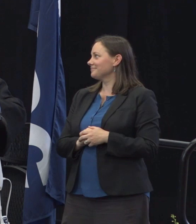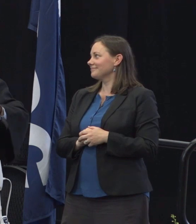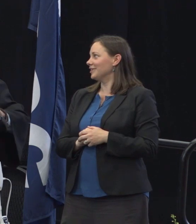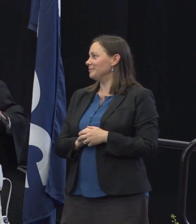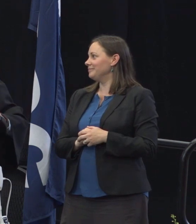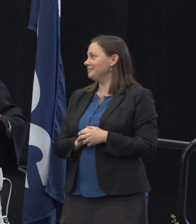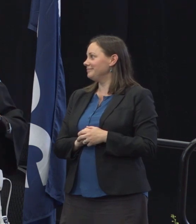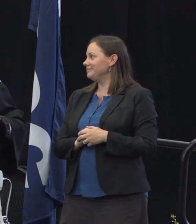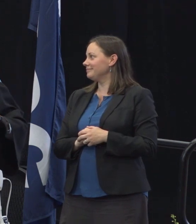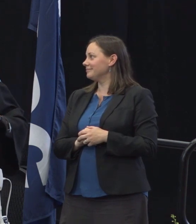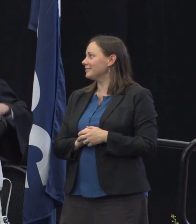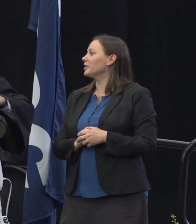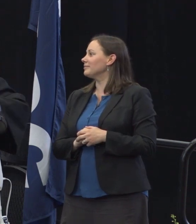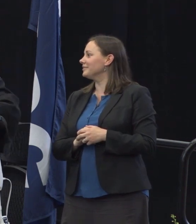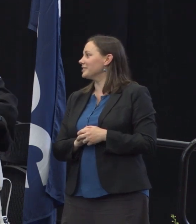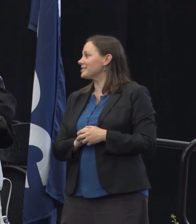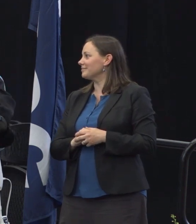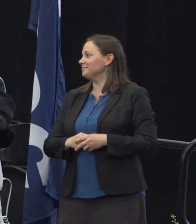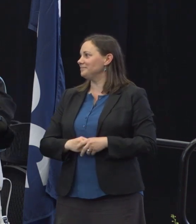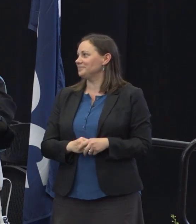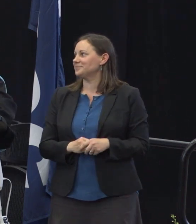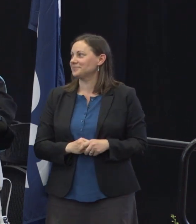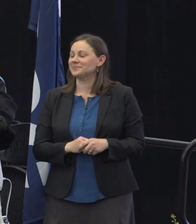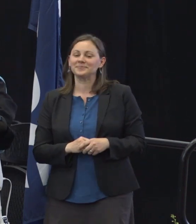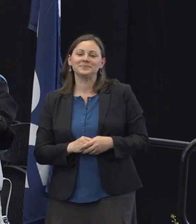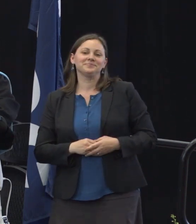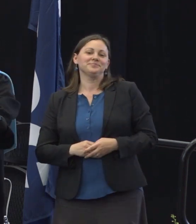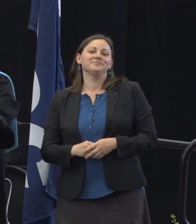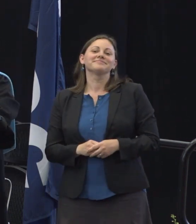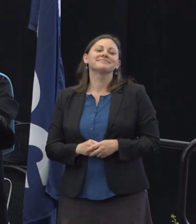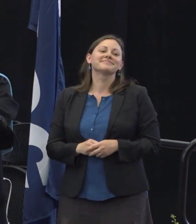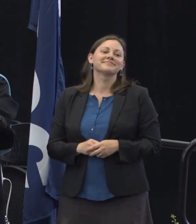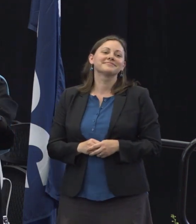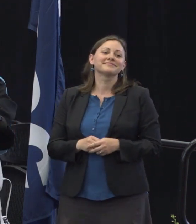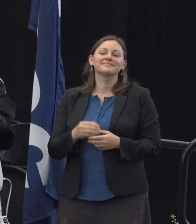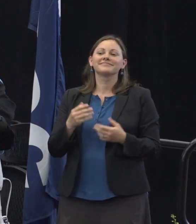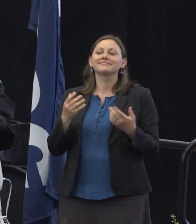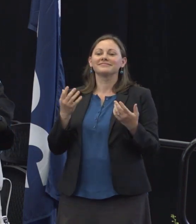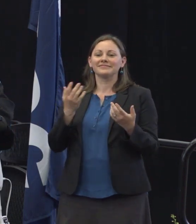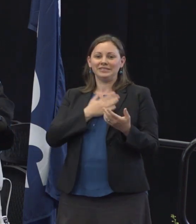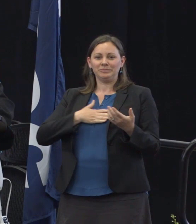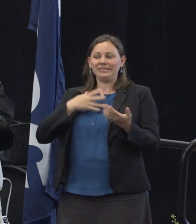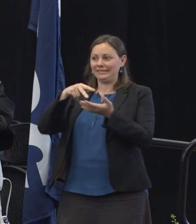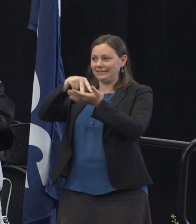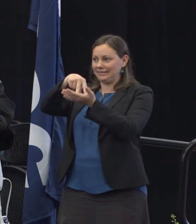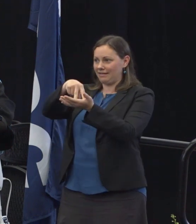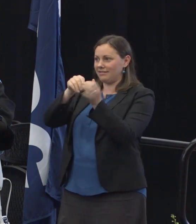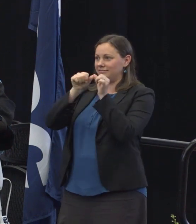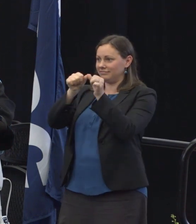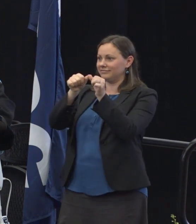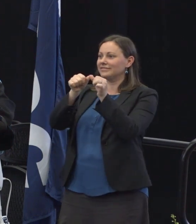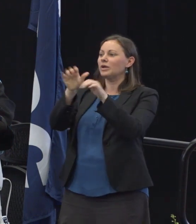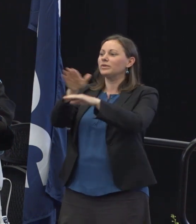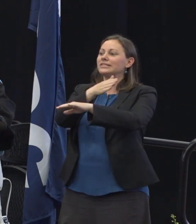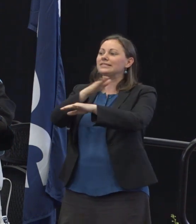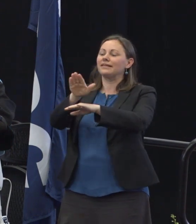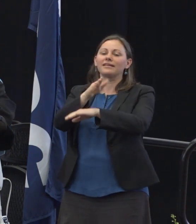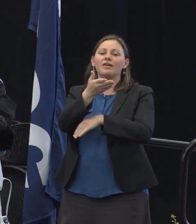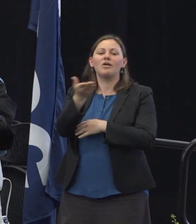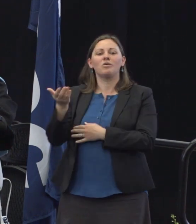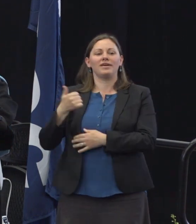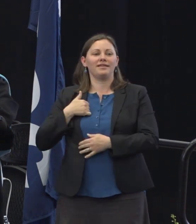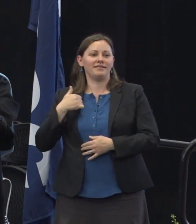Is that on? Is that working? Okay. Would you please remain standing and join in the singing of O Canada?